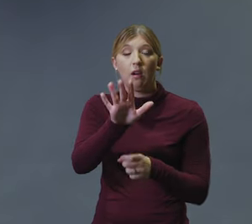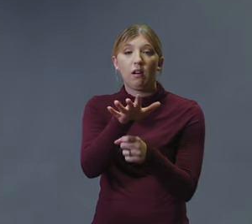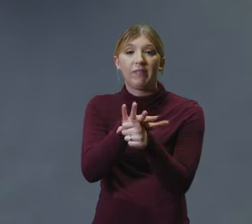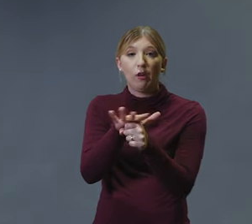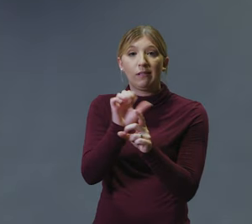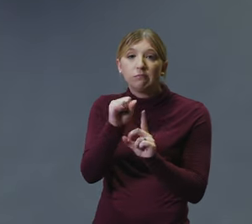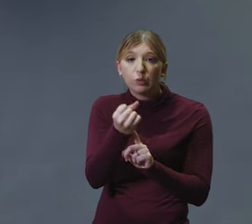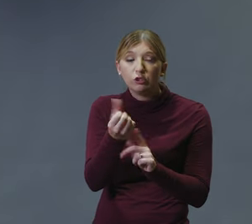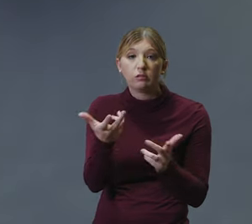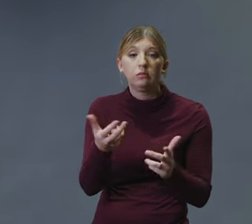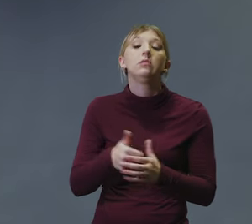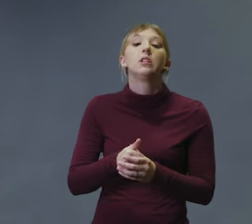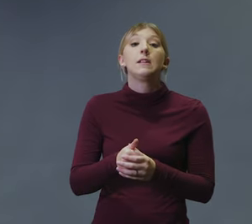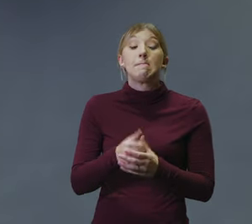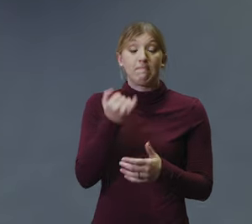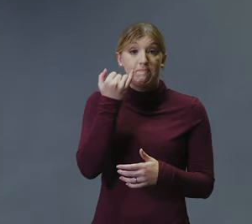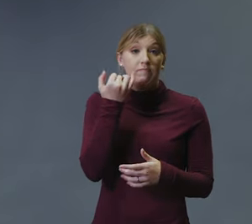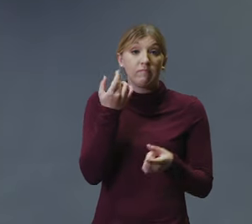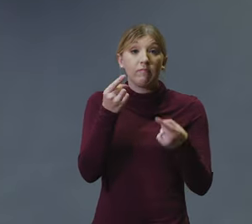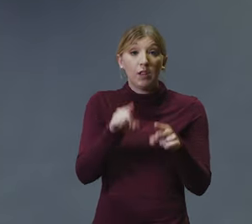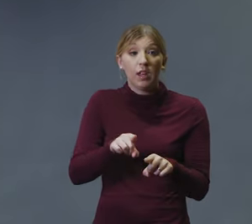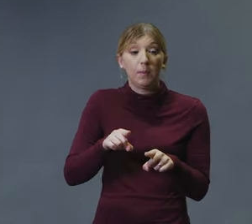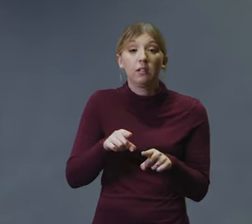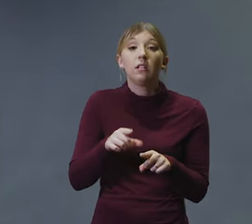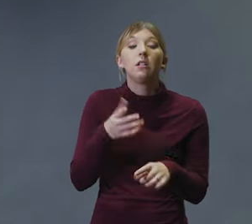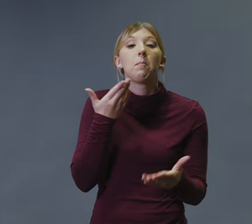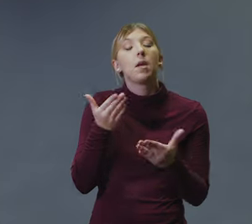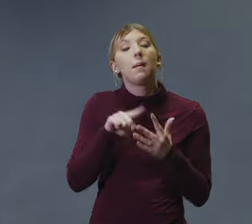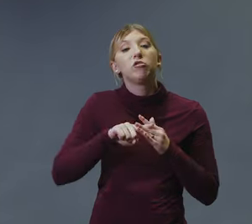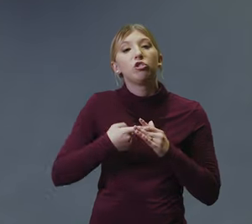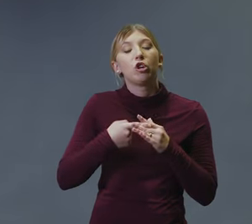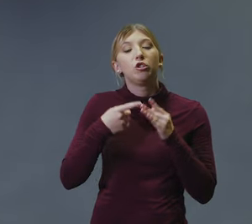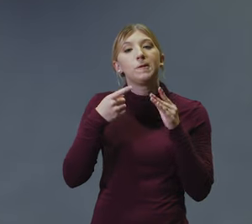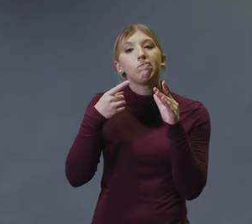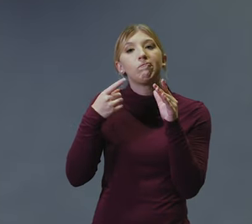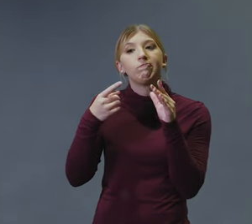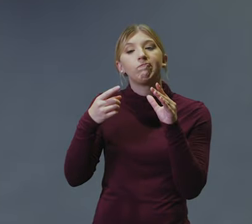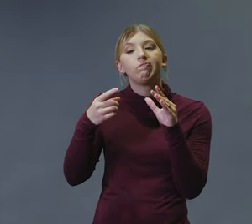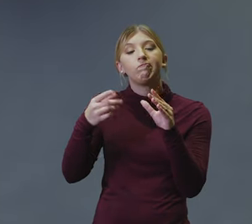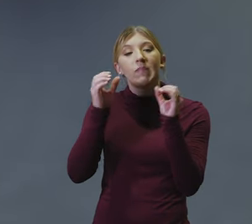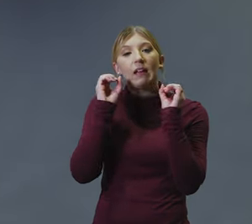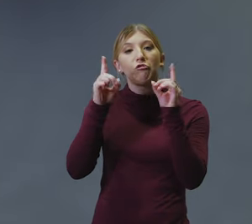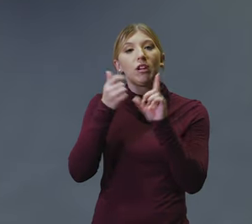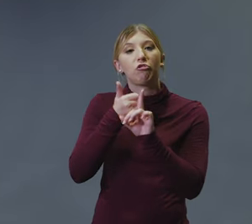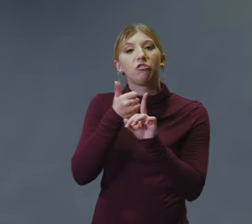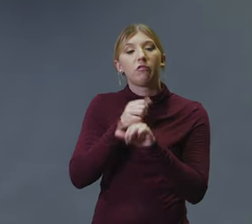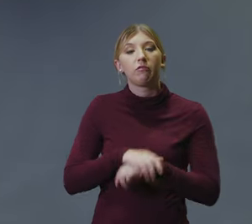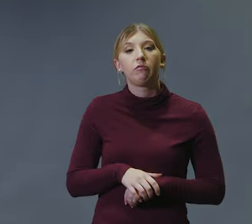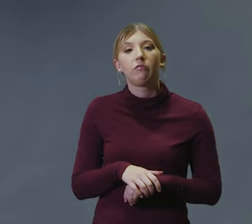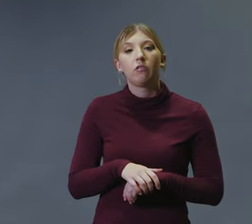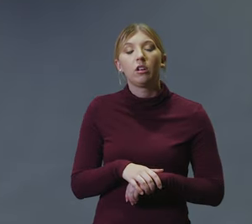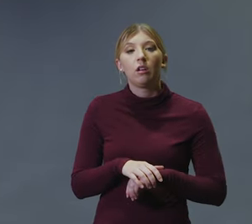context. And if that's the case, maybe it's time you start to educate yourself a little bit. Maybe it's time